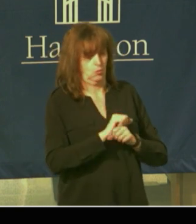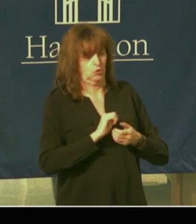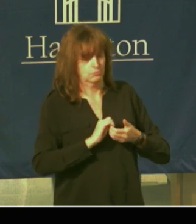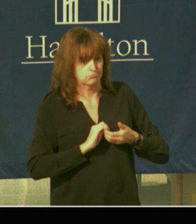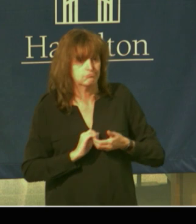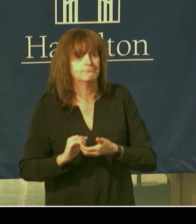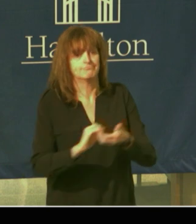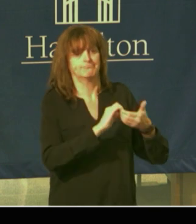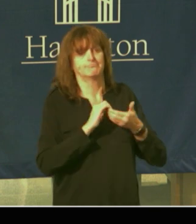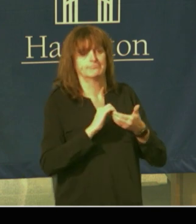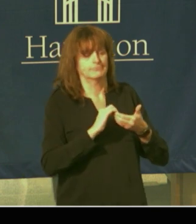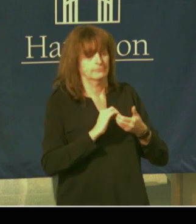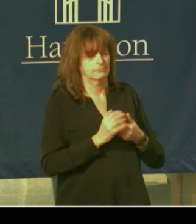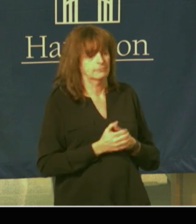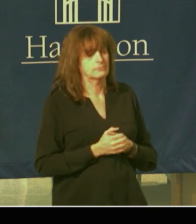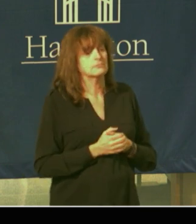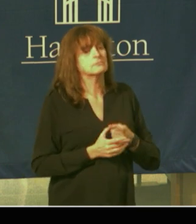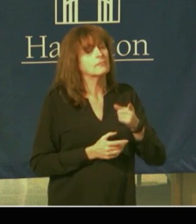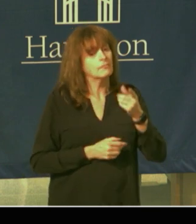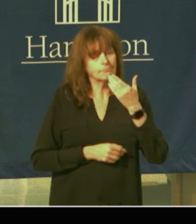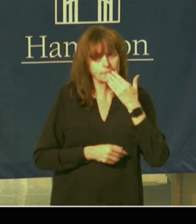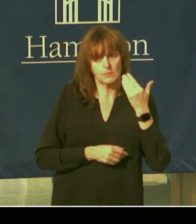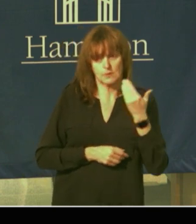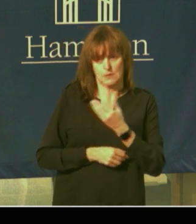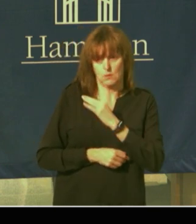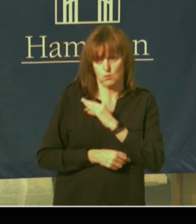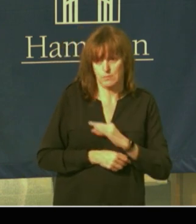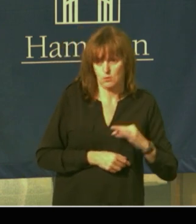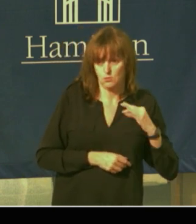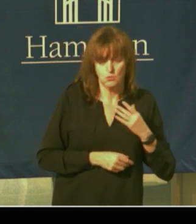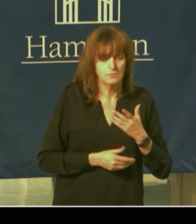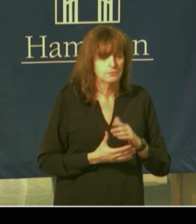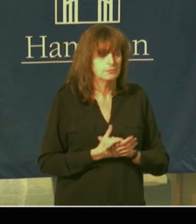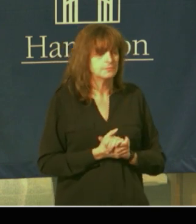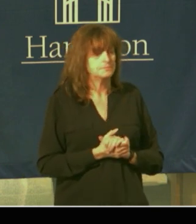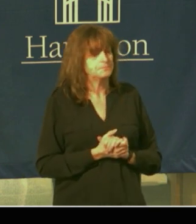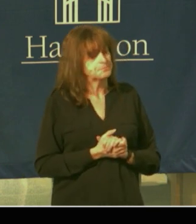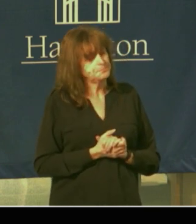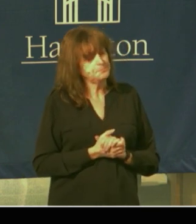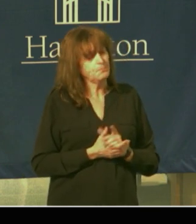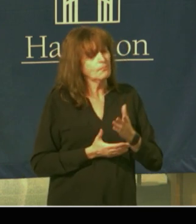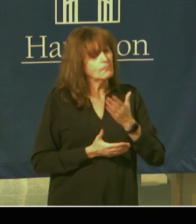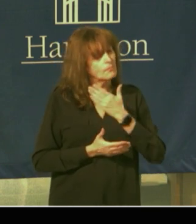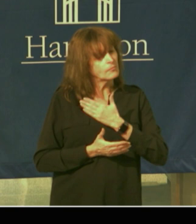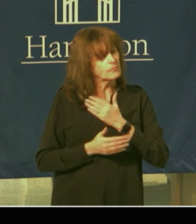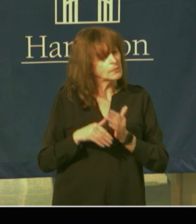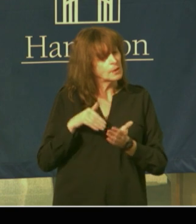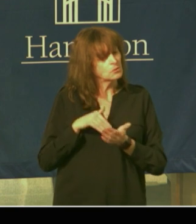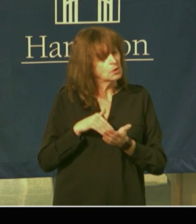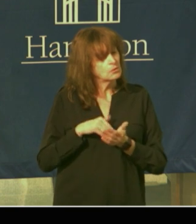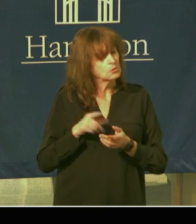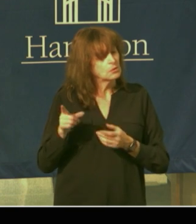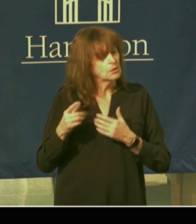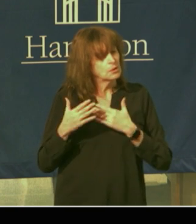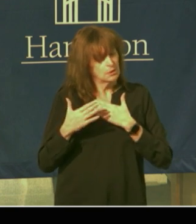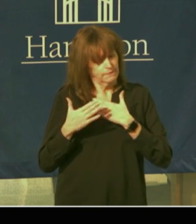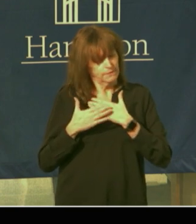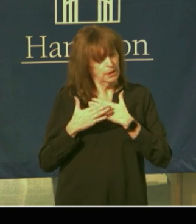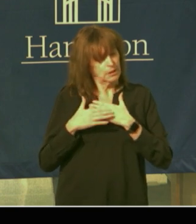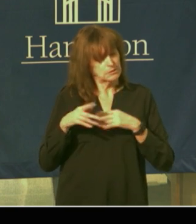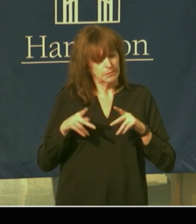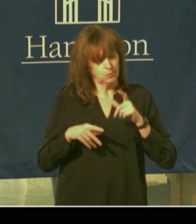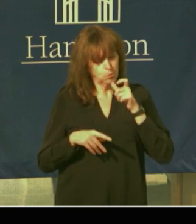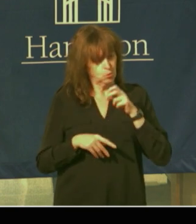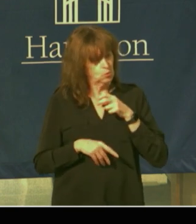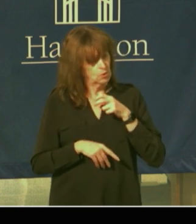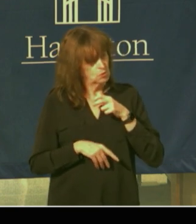and we've kind of touched on this, but a question has come in regards to what would you say to people who have been traveling and should be self-isolating,